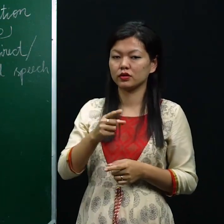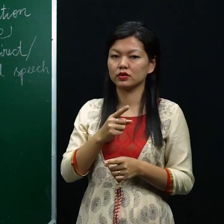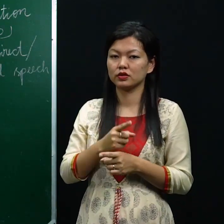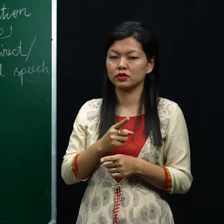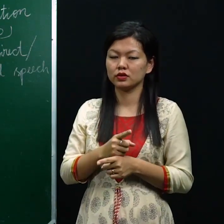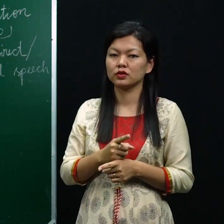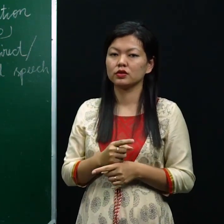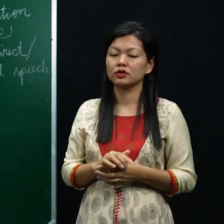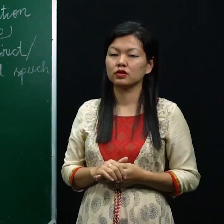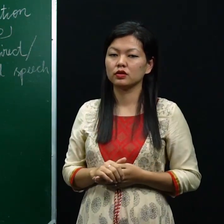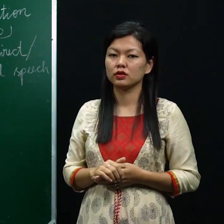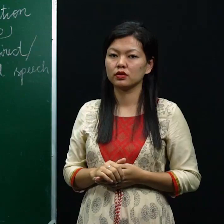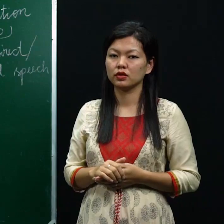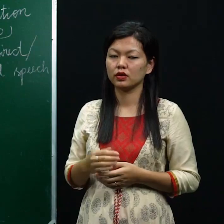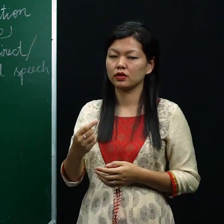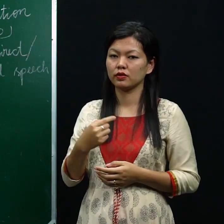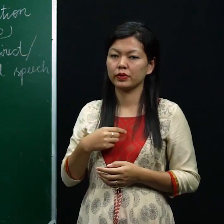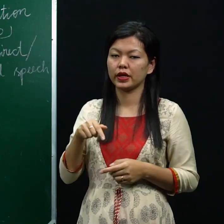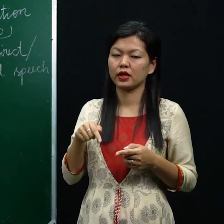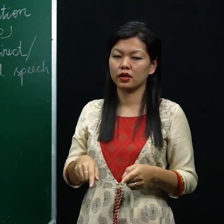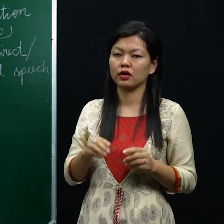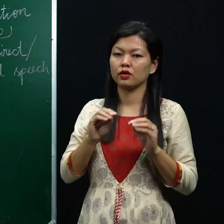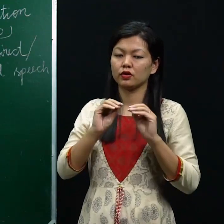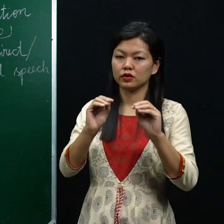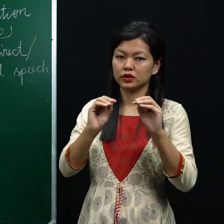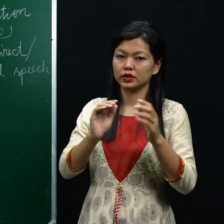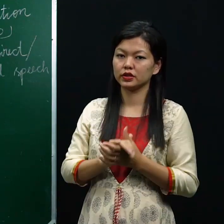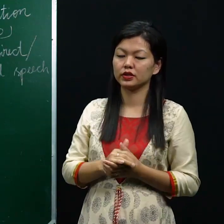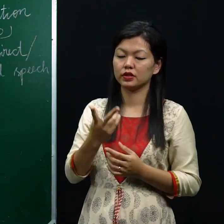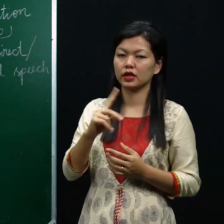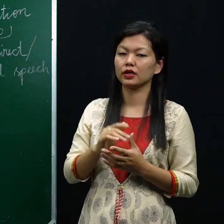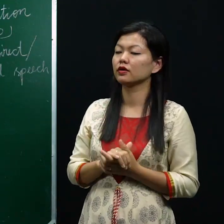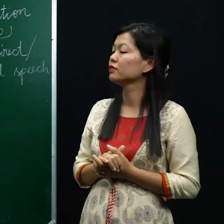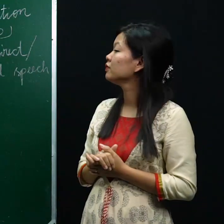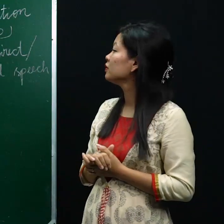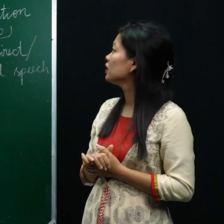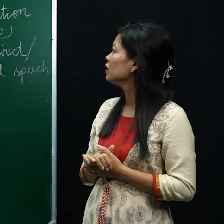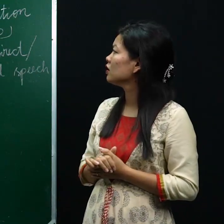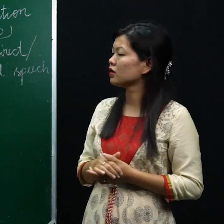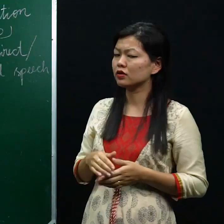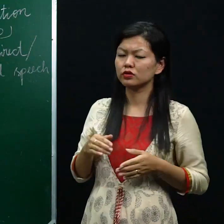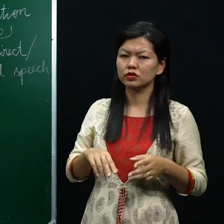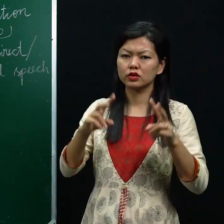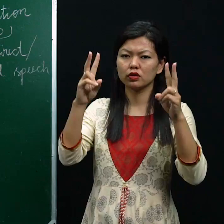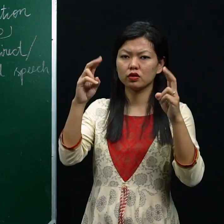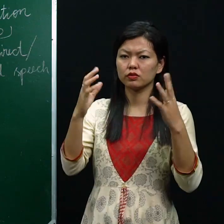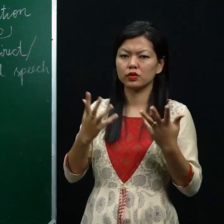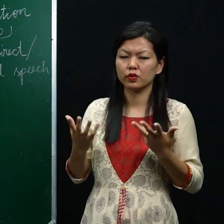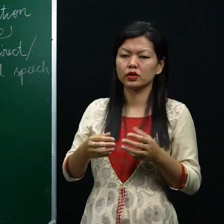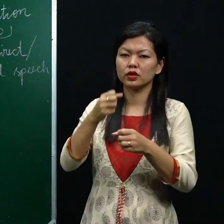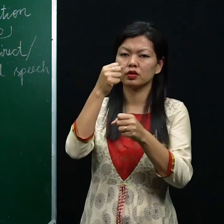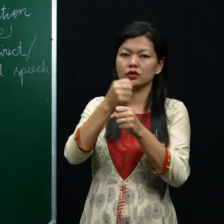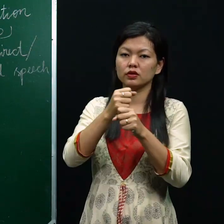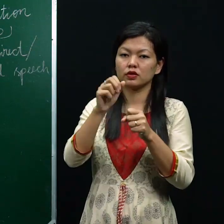you before. And today we are going to do a topic on grammar, that is grammar worksheet 4, which deals